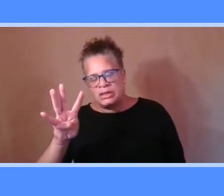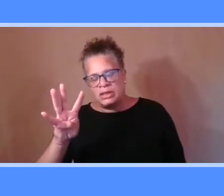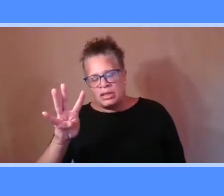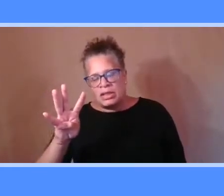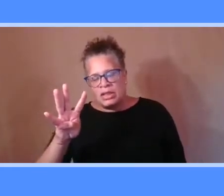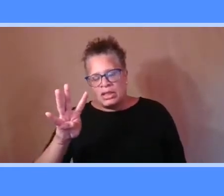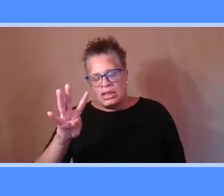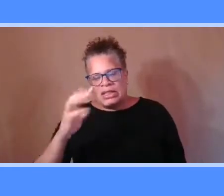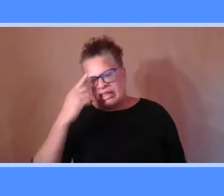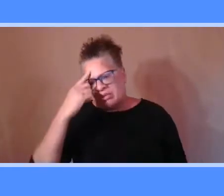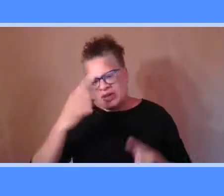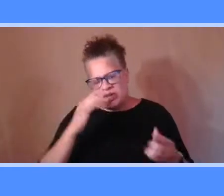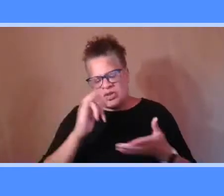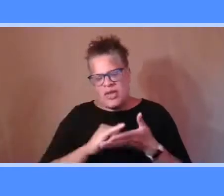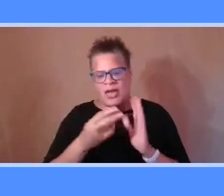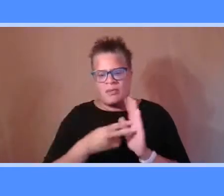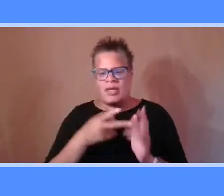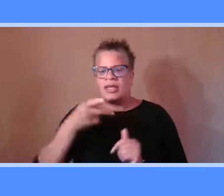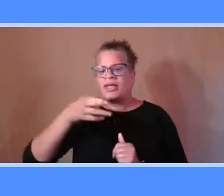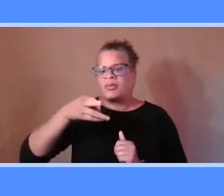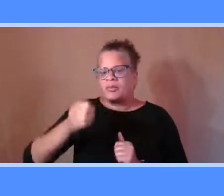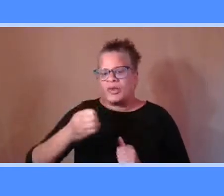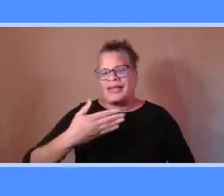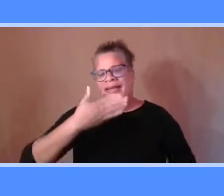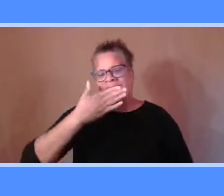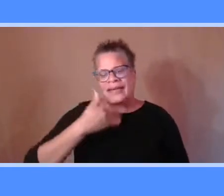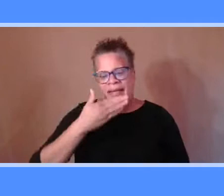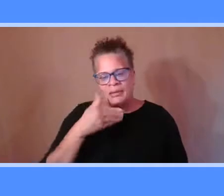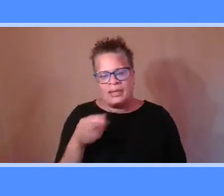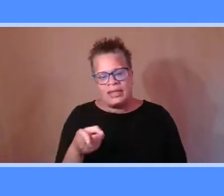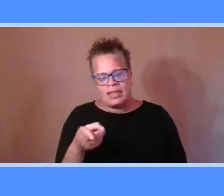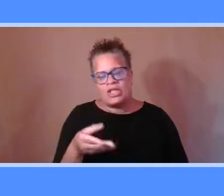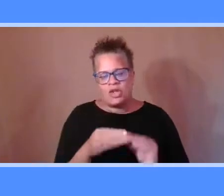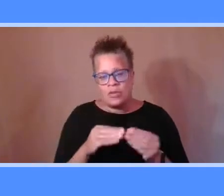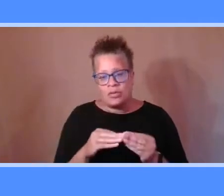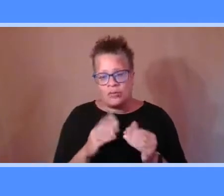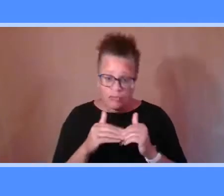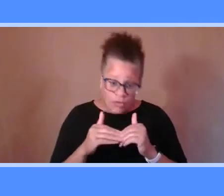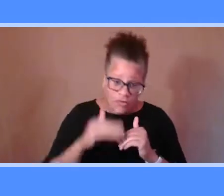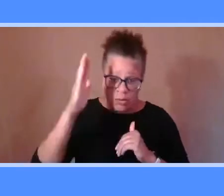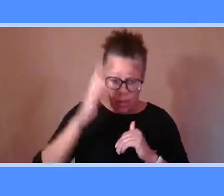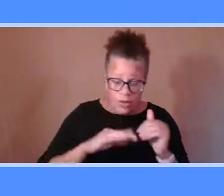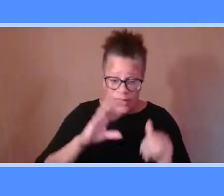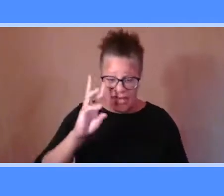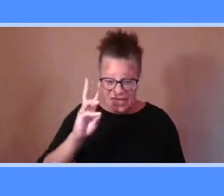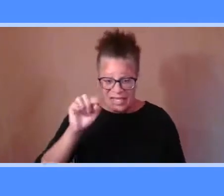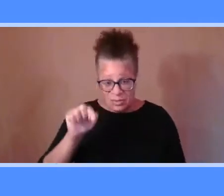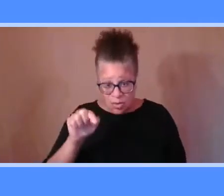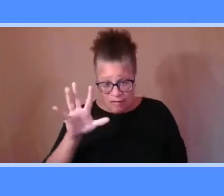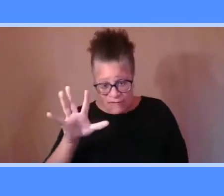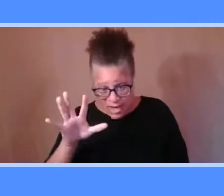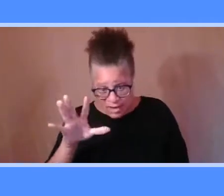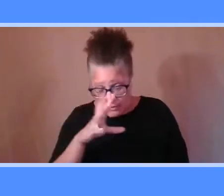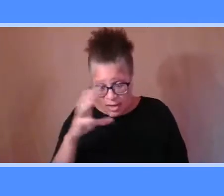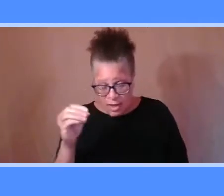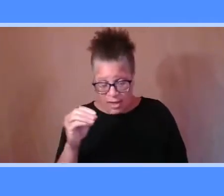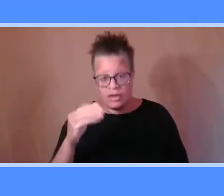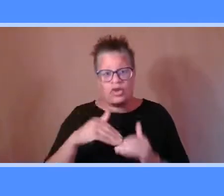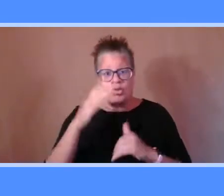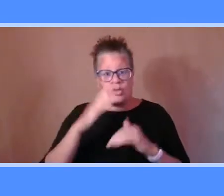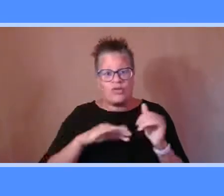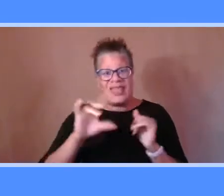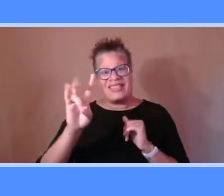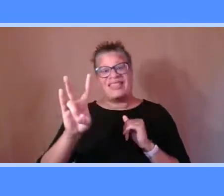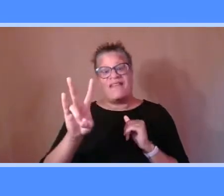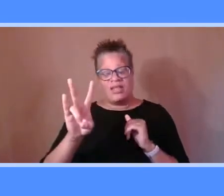6.4, we consider that prediabetes. If you are greater than 6.5 and certainly greater than